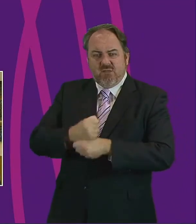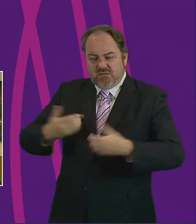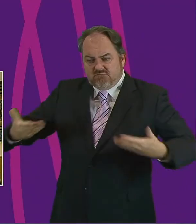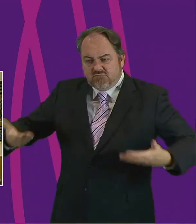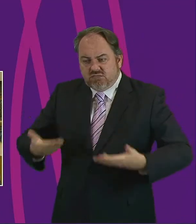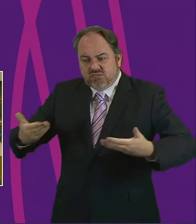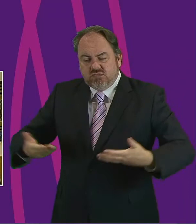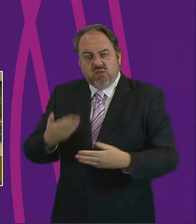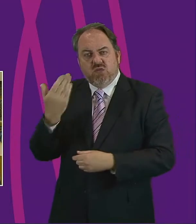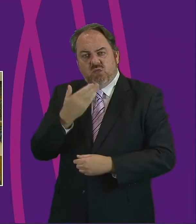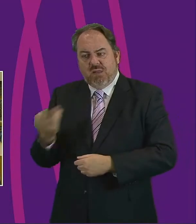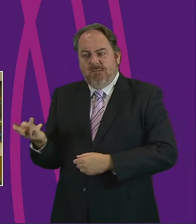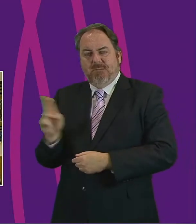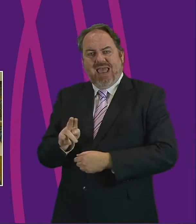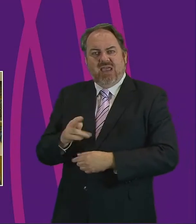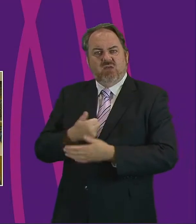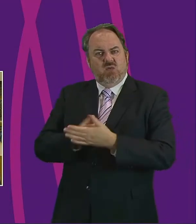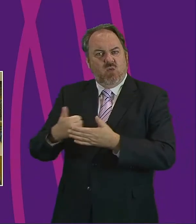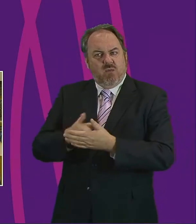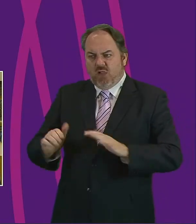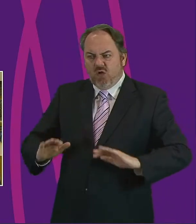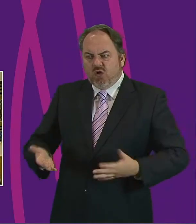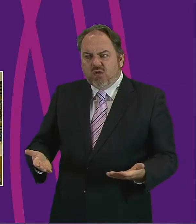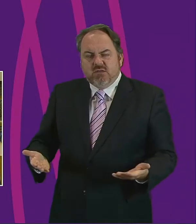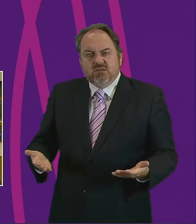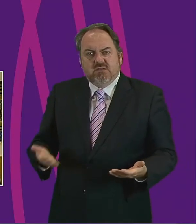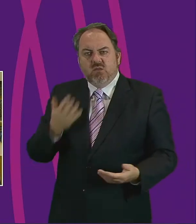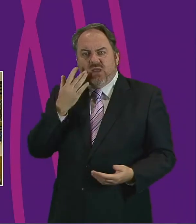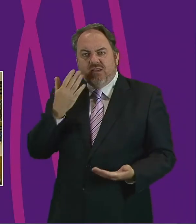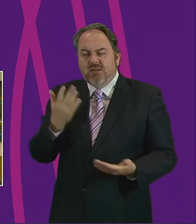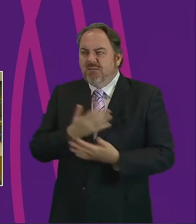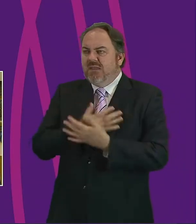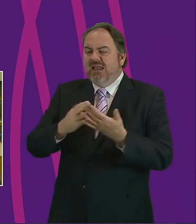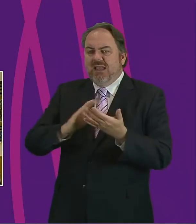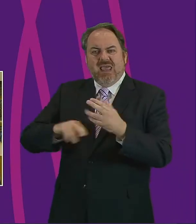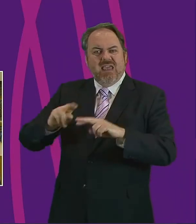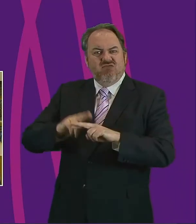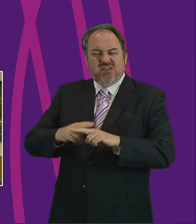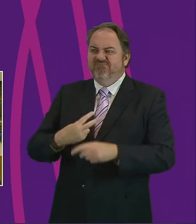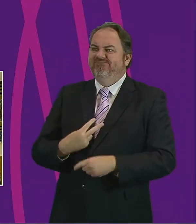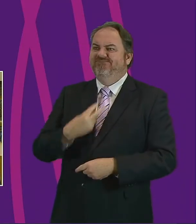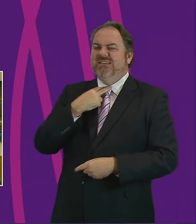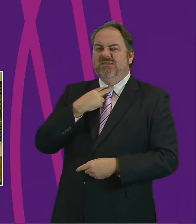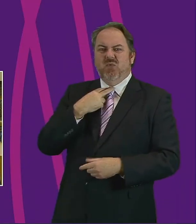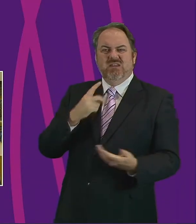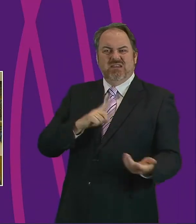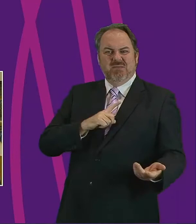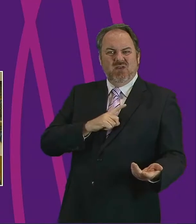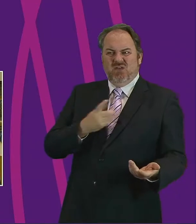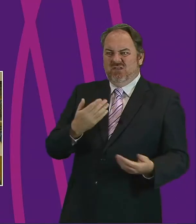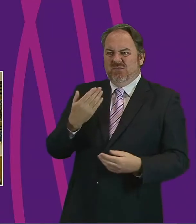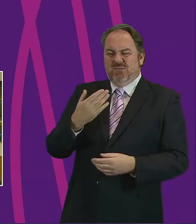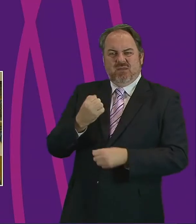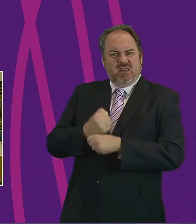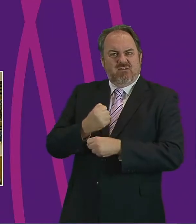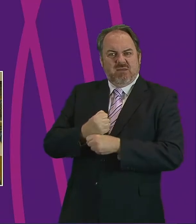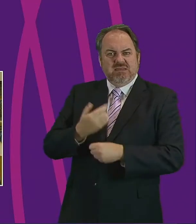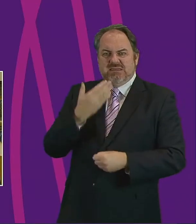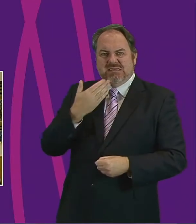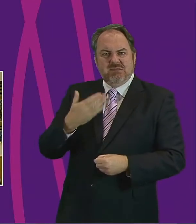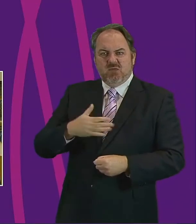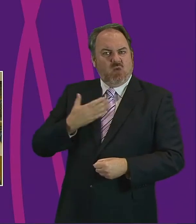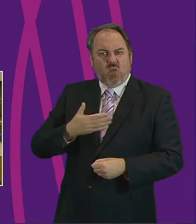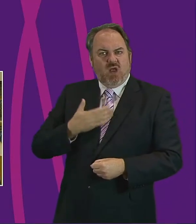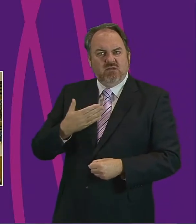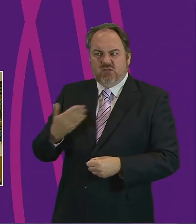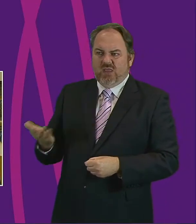as normal for the beginning of term. What's disappointing to those parents is that doesn't actually seem to be the ambition being set. As many parents have put